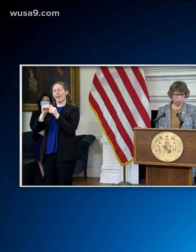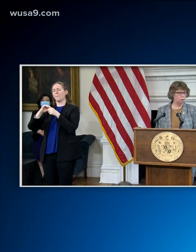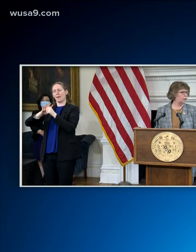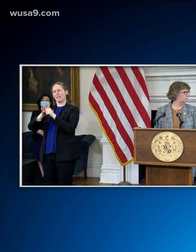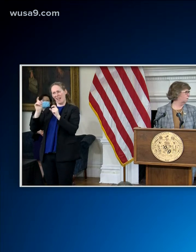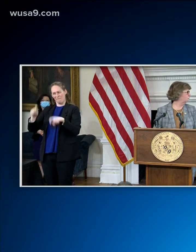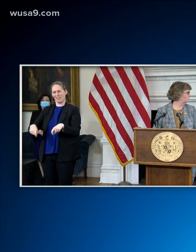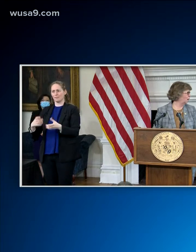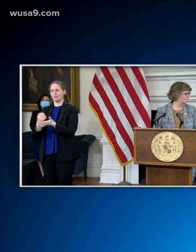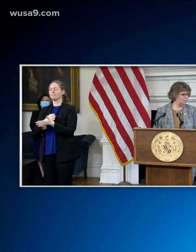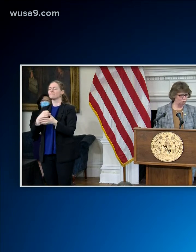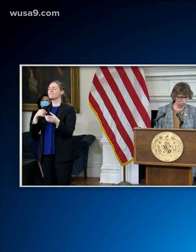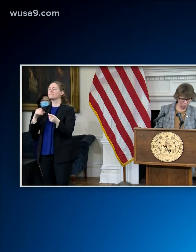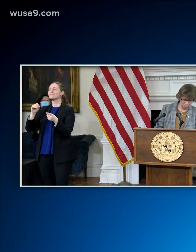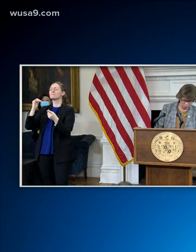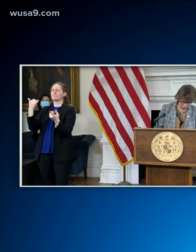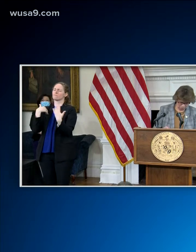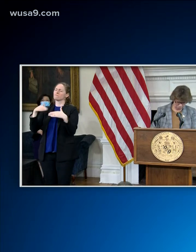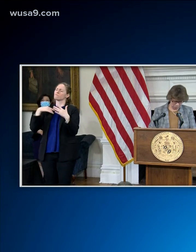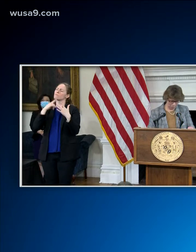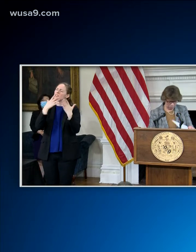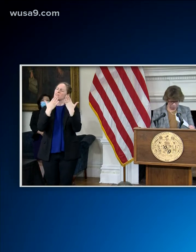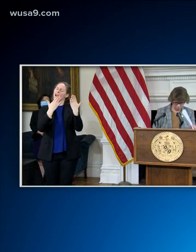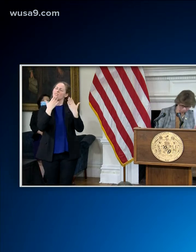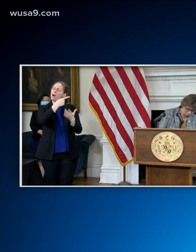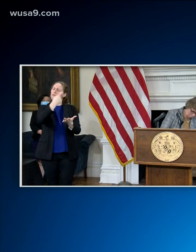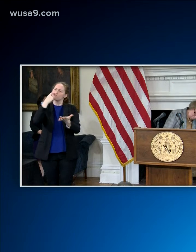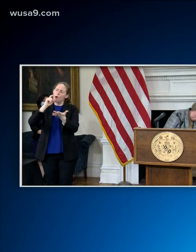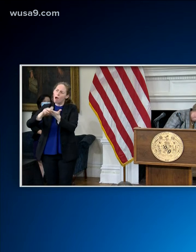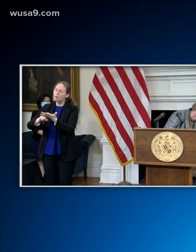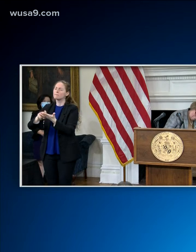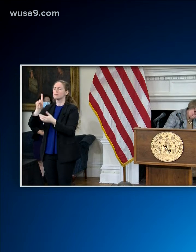have critical access to vaccinations.